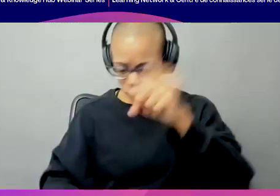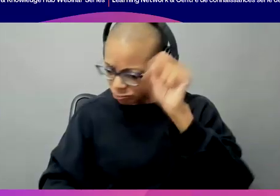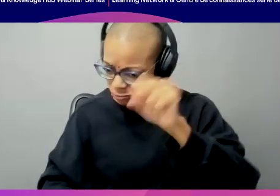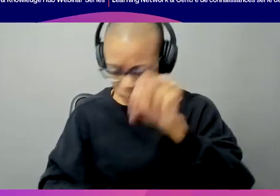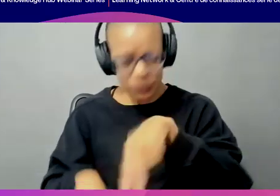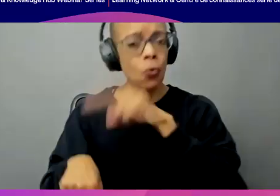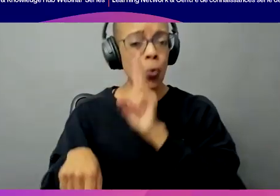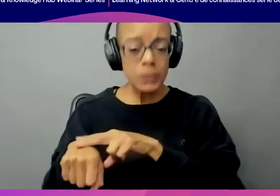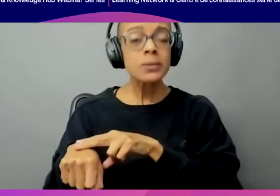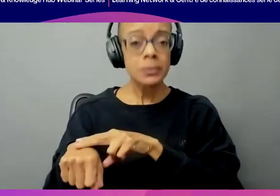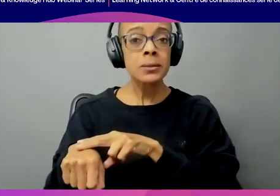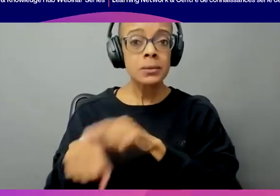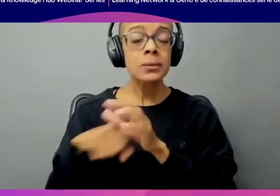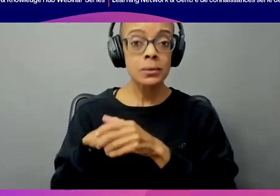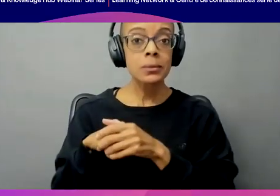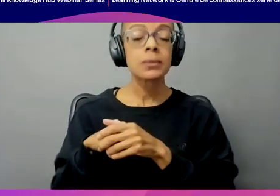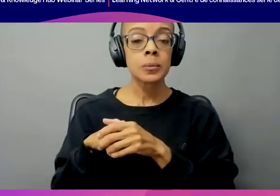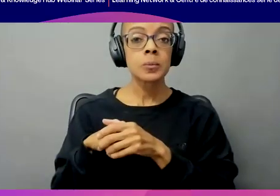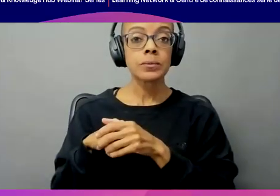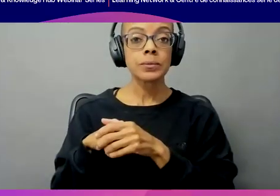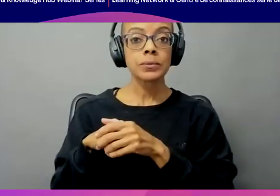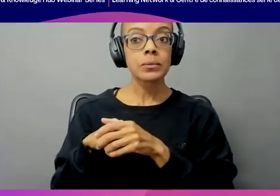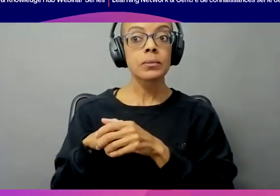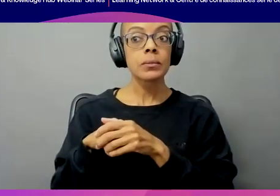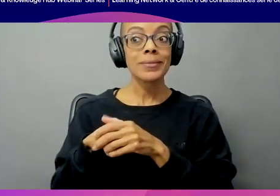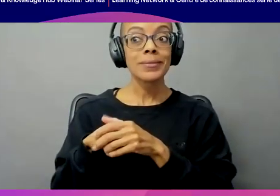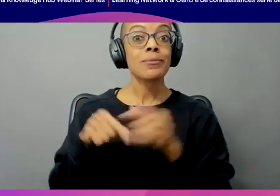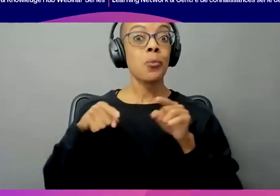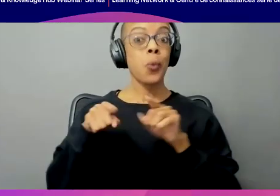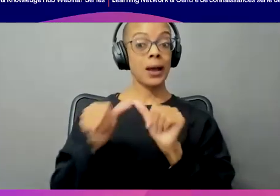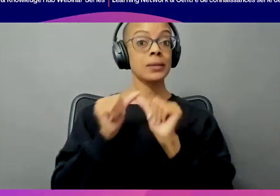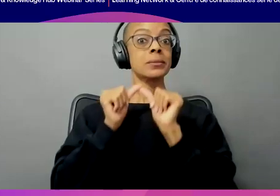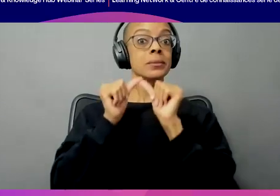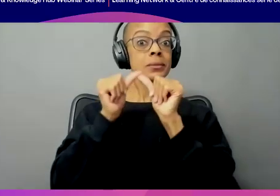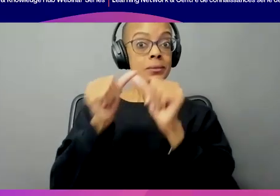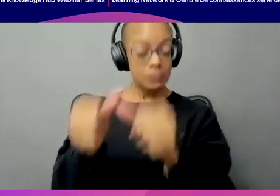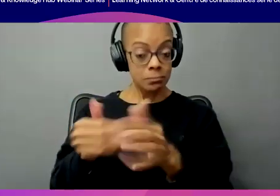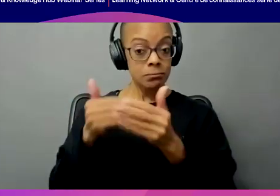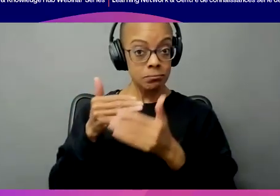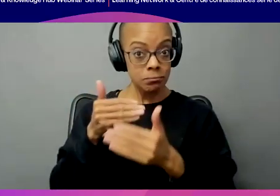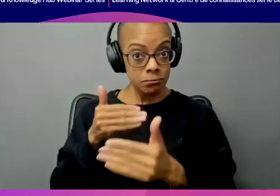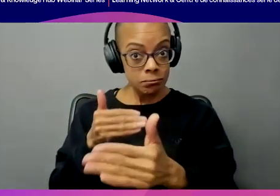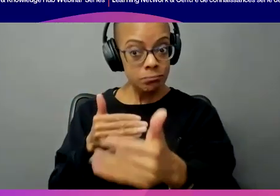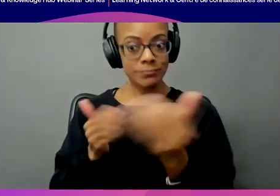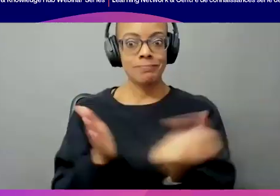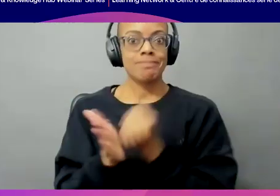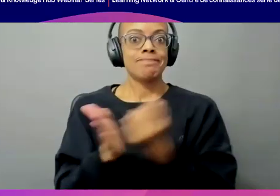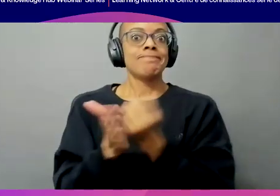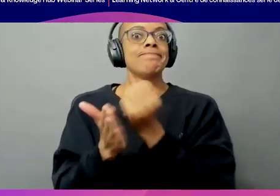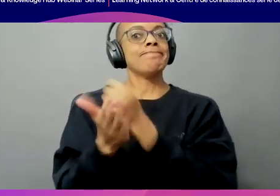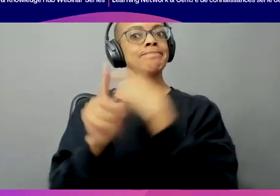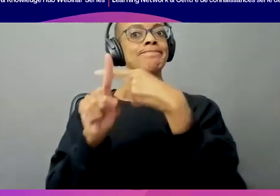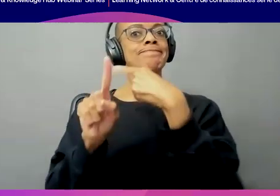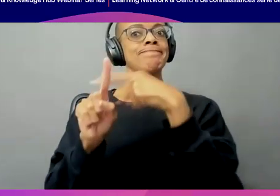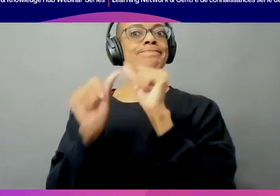way. And how do we make sure that as we go forward, we do that in a way that takes advantage of those advantages